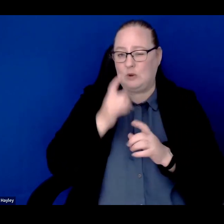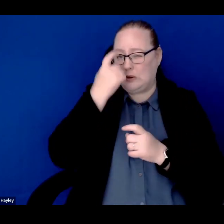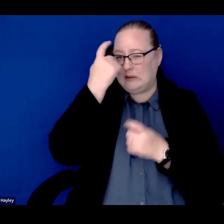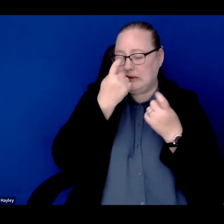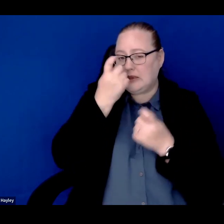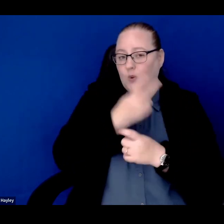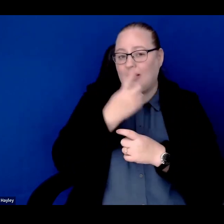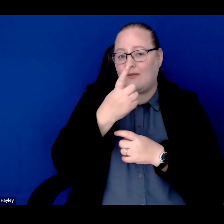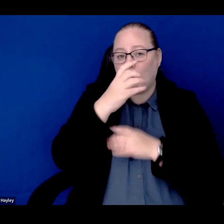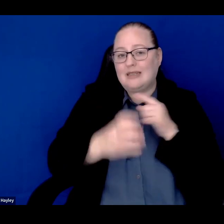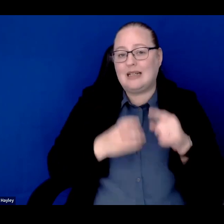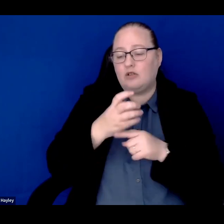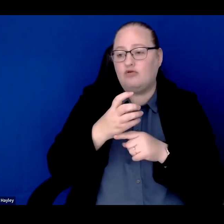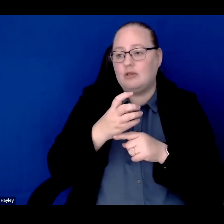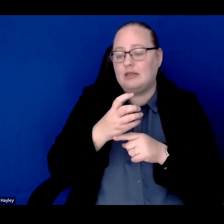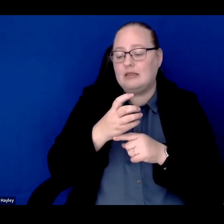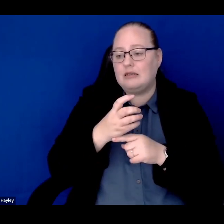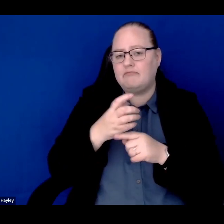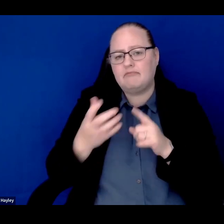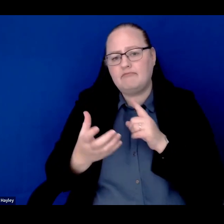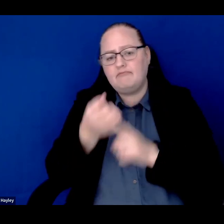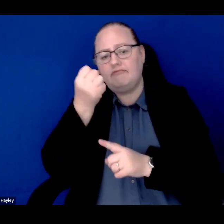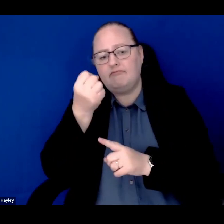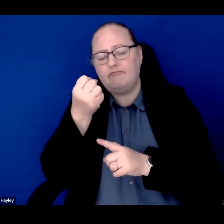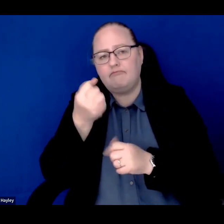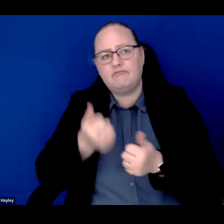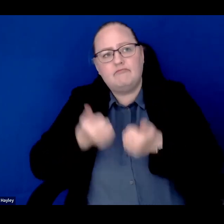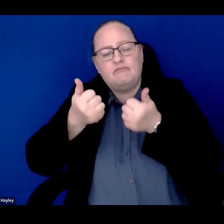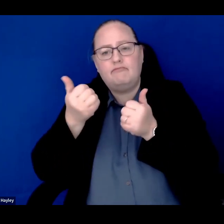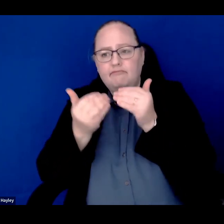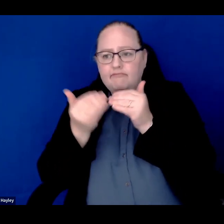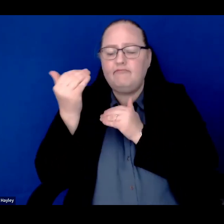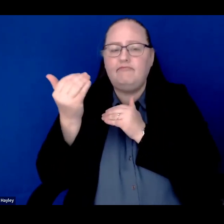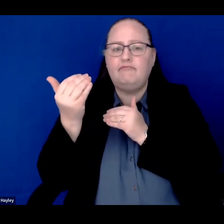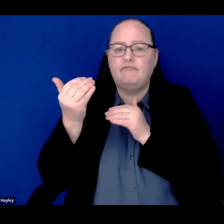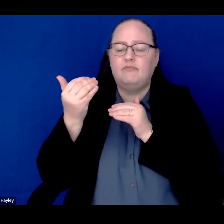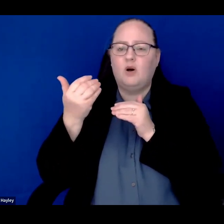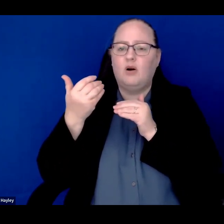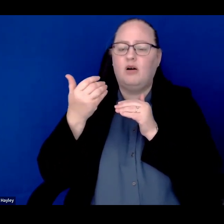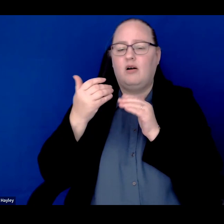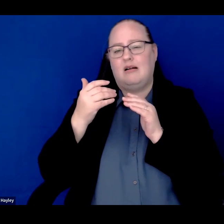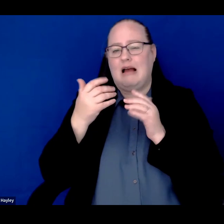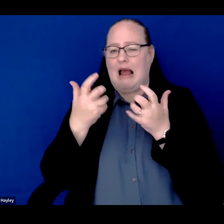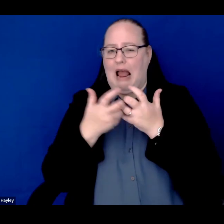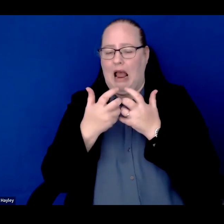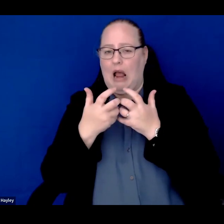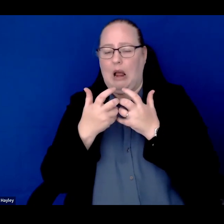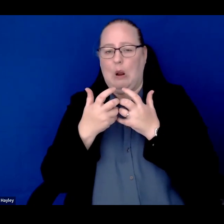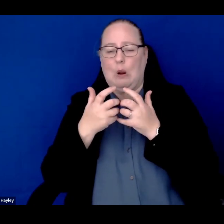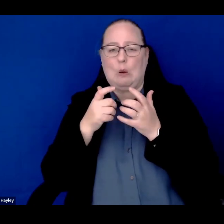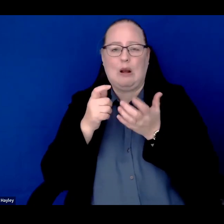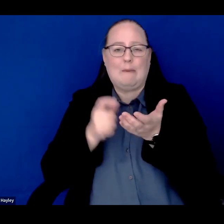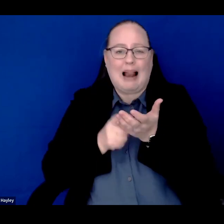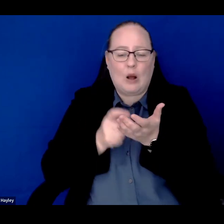with a new vision. So how can low-income countries like Kenya or Malawi rise up towards getting into the donut